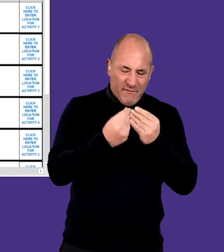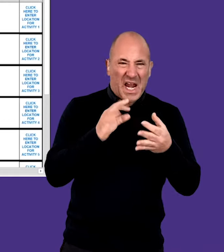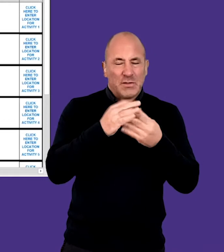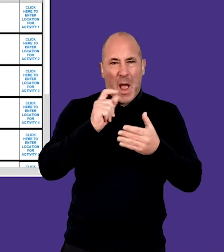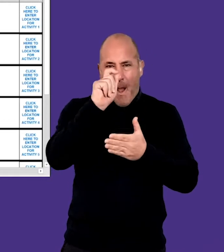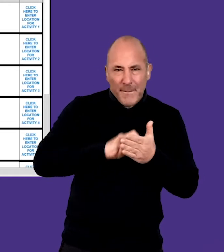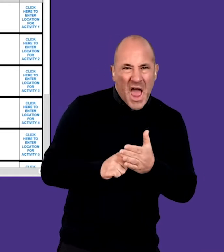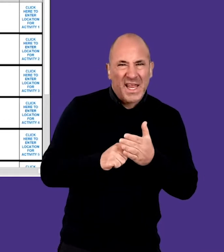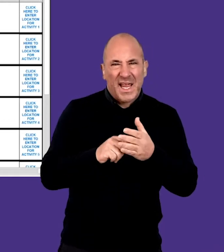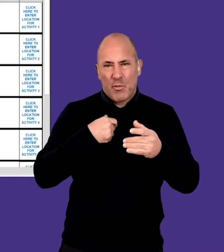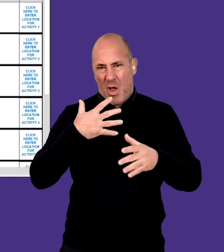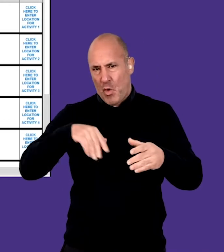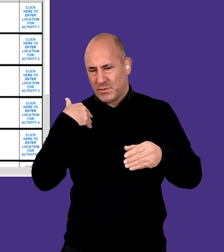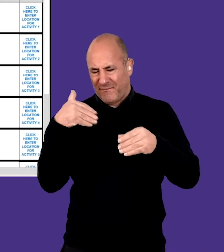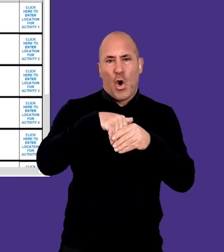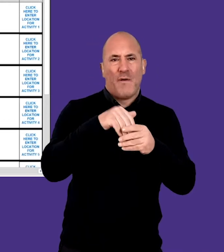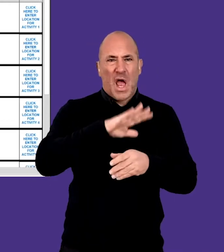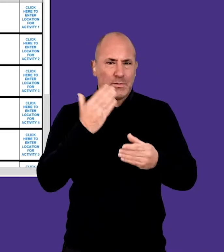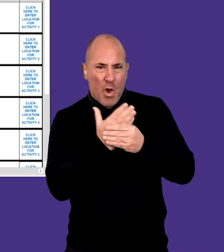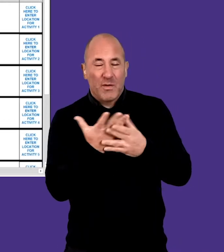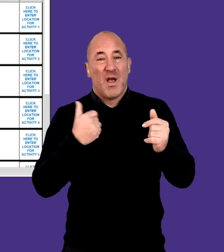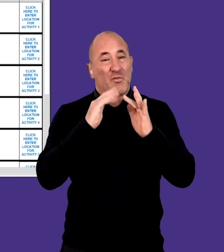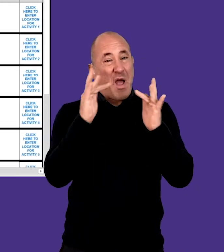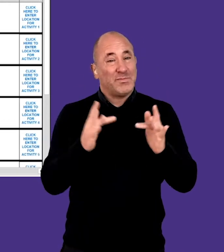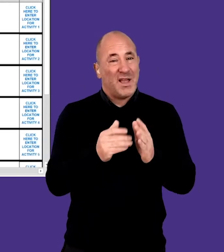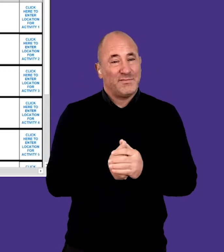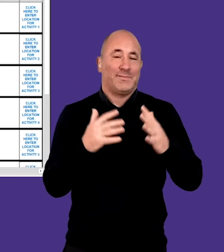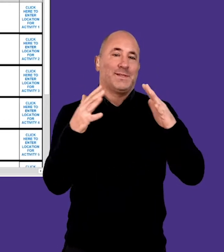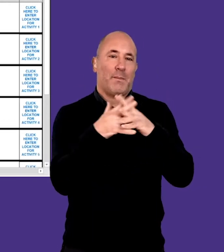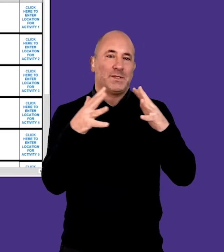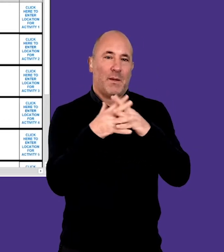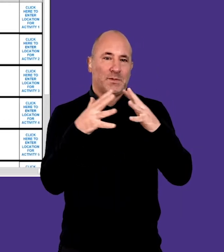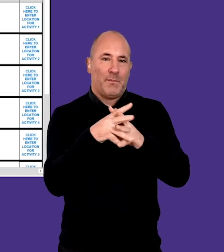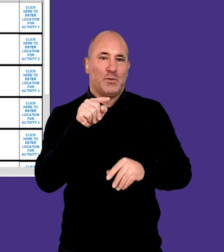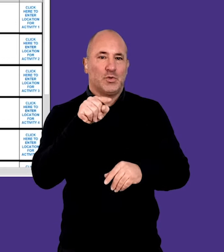need to know about applying to be part of the national portfolio on our website,